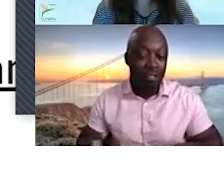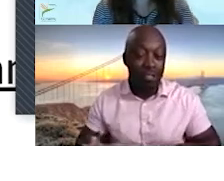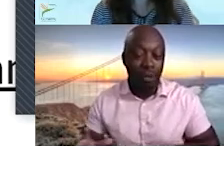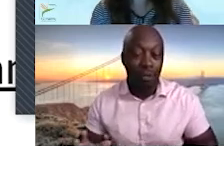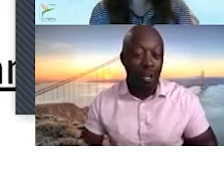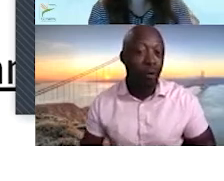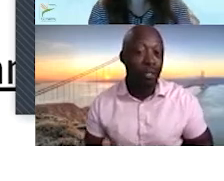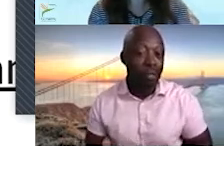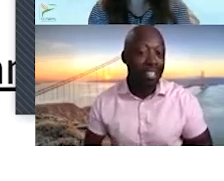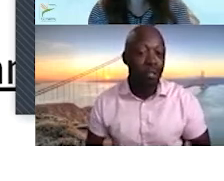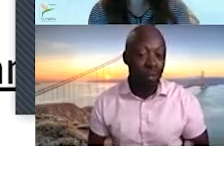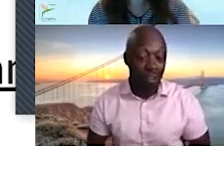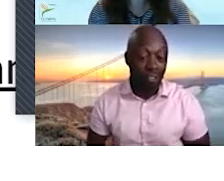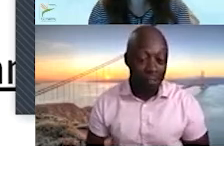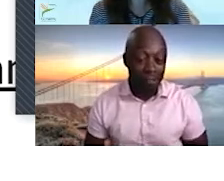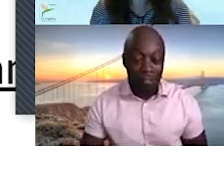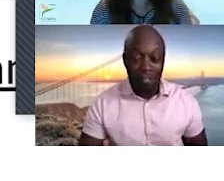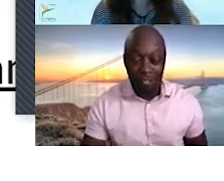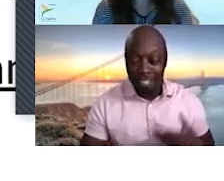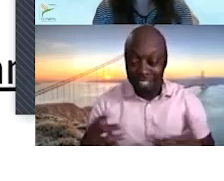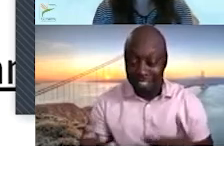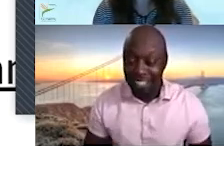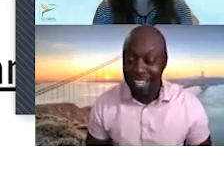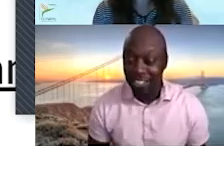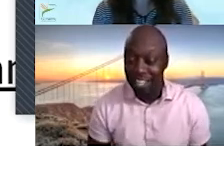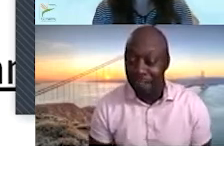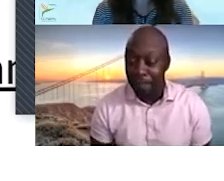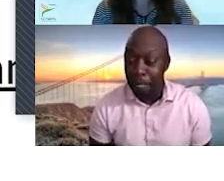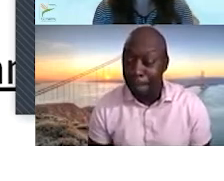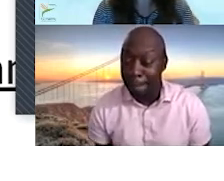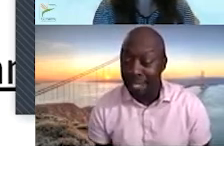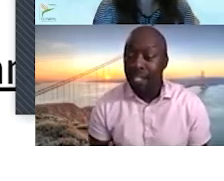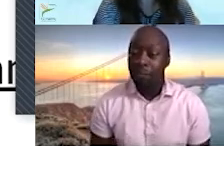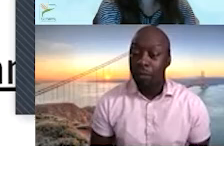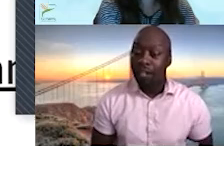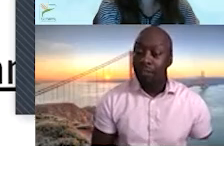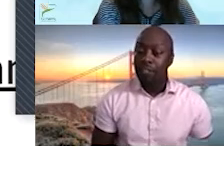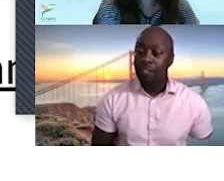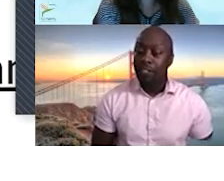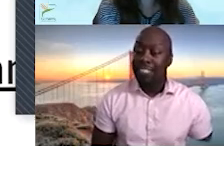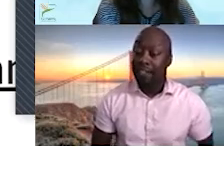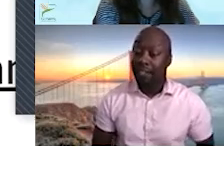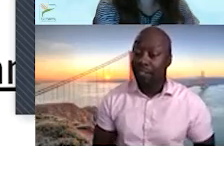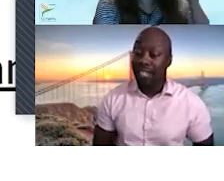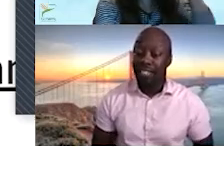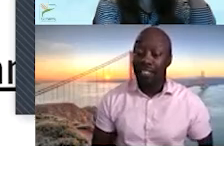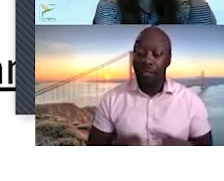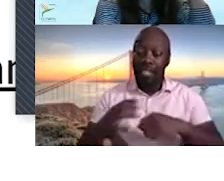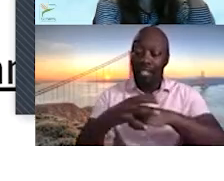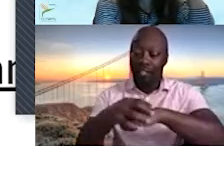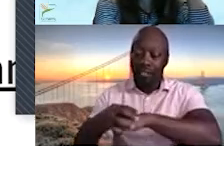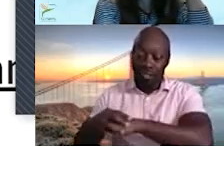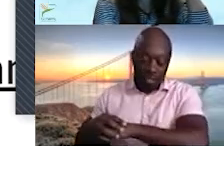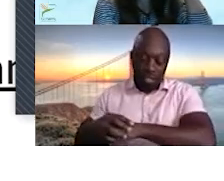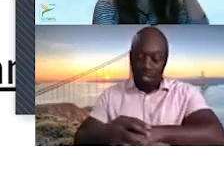you don't want to hold it back too long. So you got to gauge that. We went over safety already, so we're